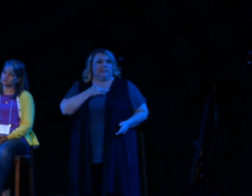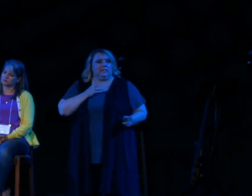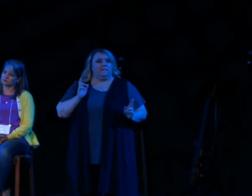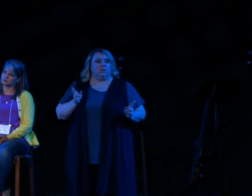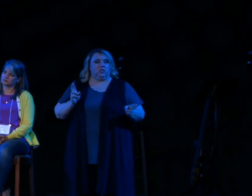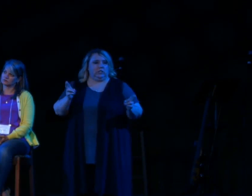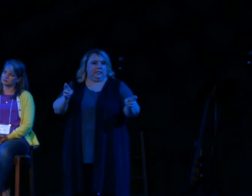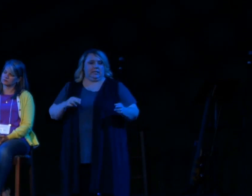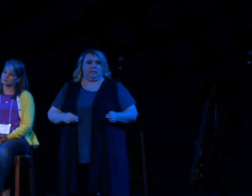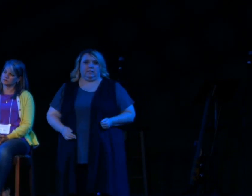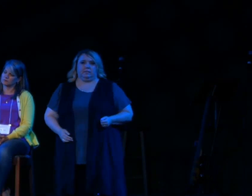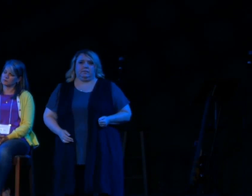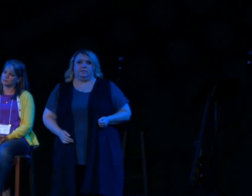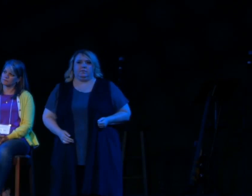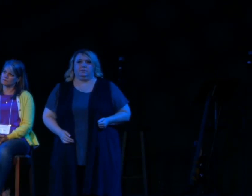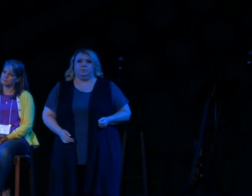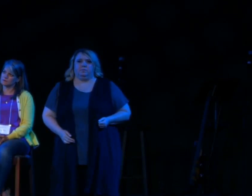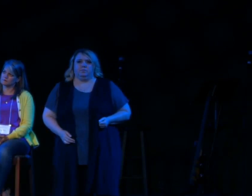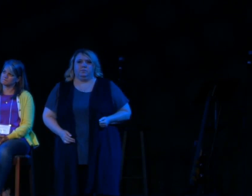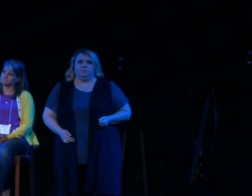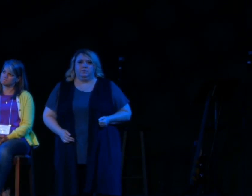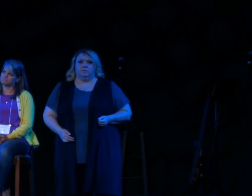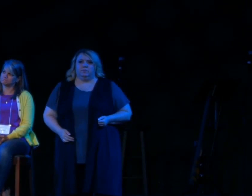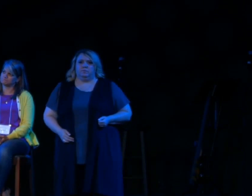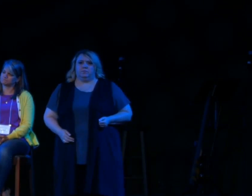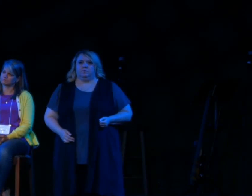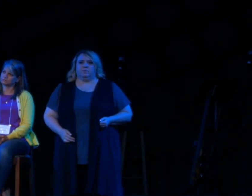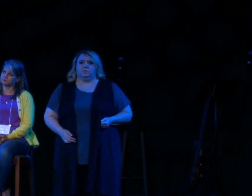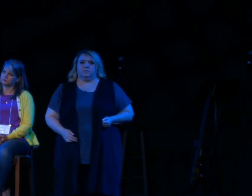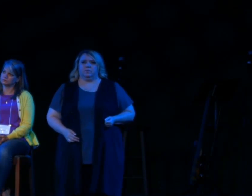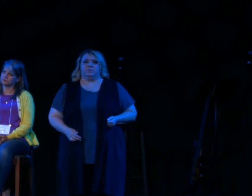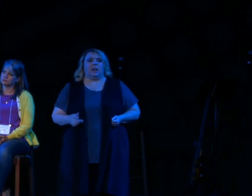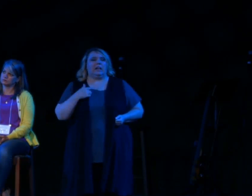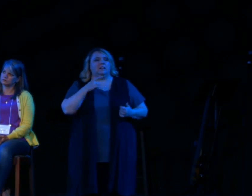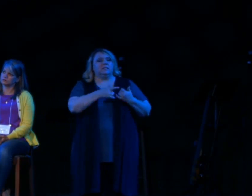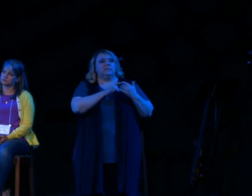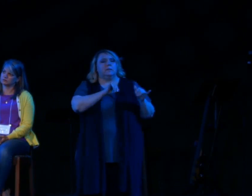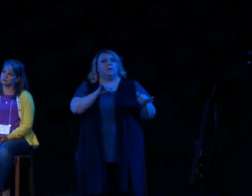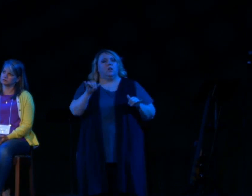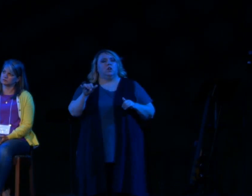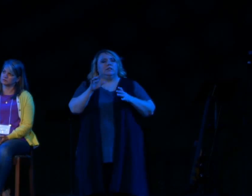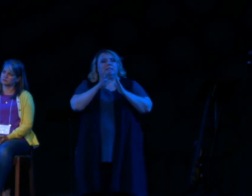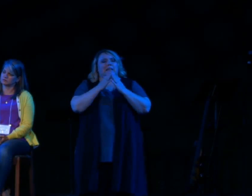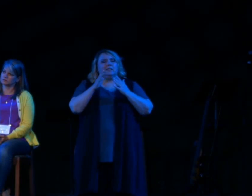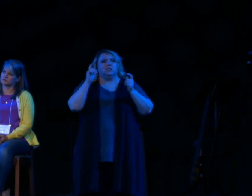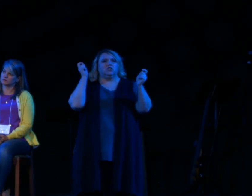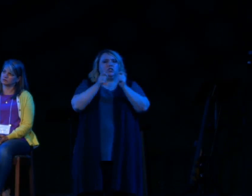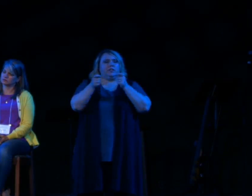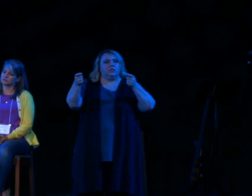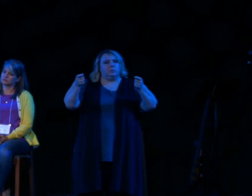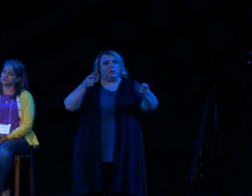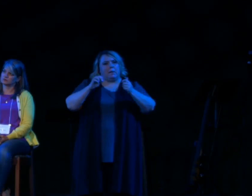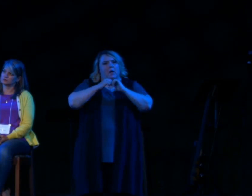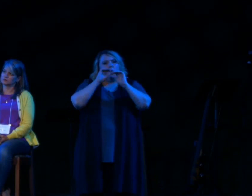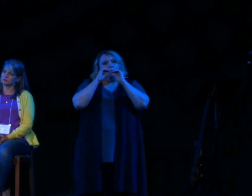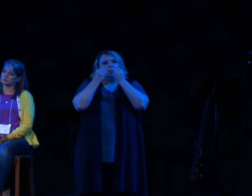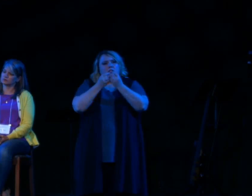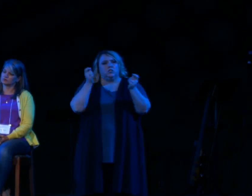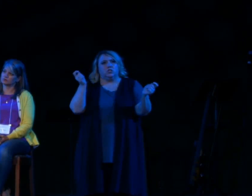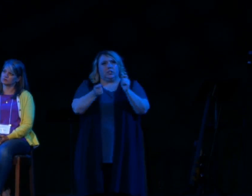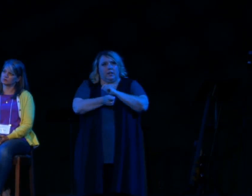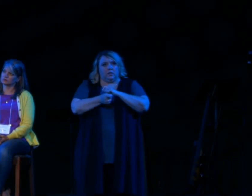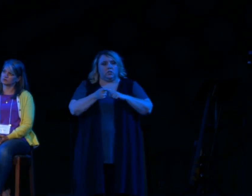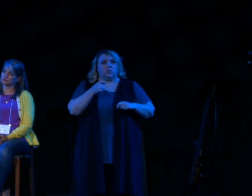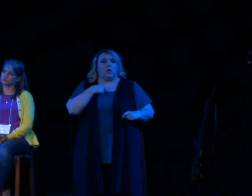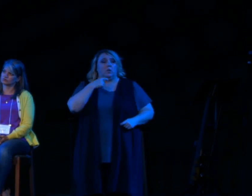Urgency that is a seminal text in change management, a seminal text in how organizations change. But I tell